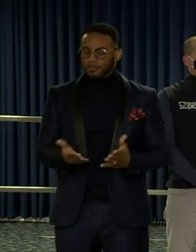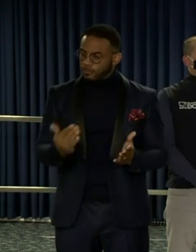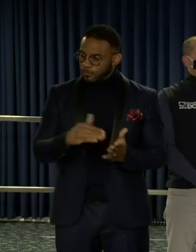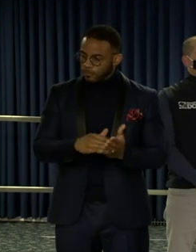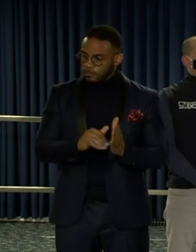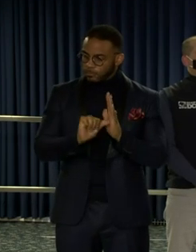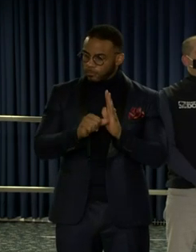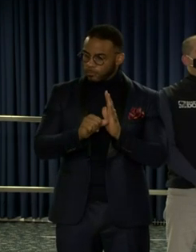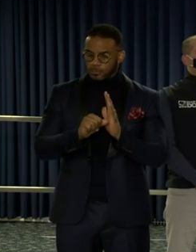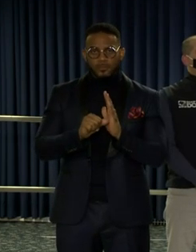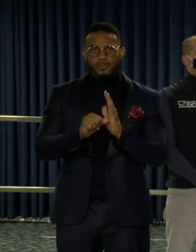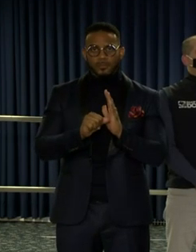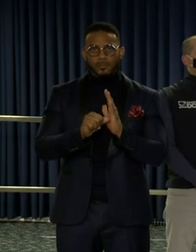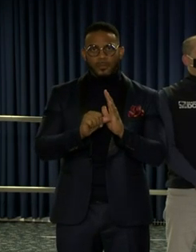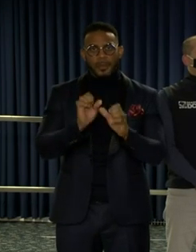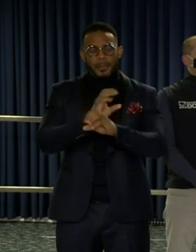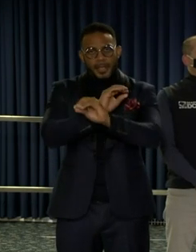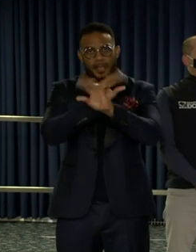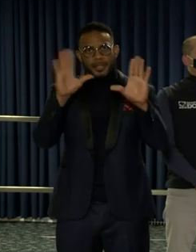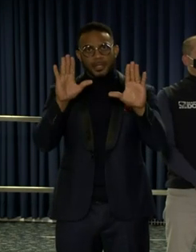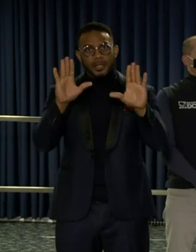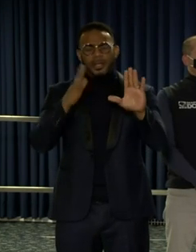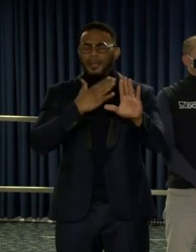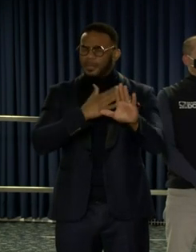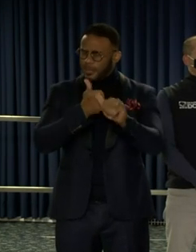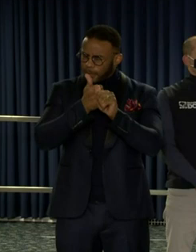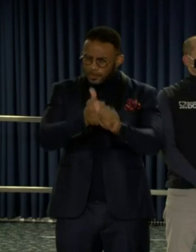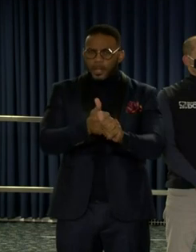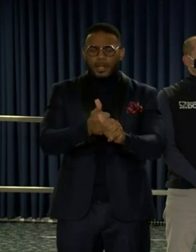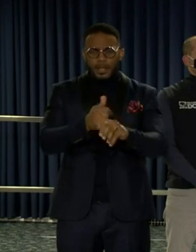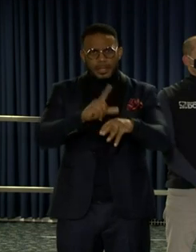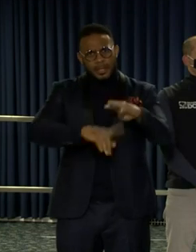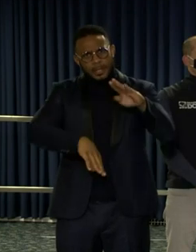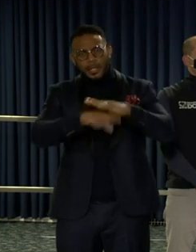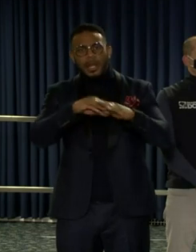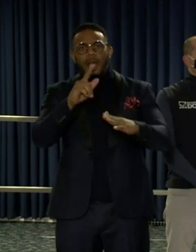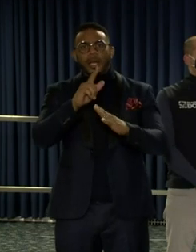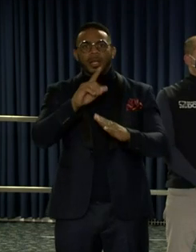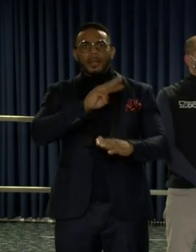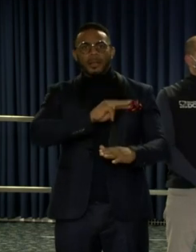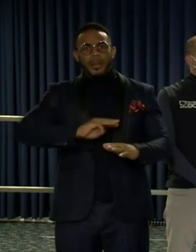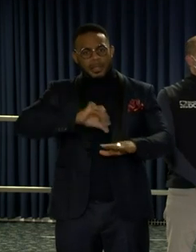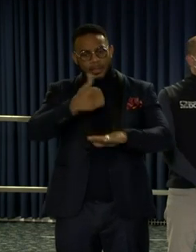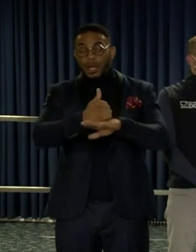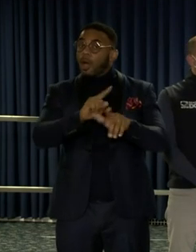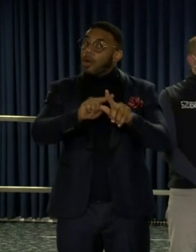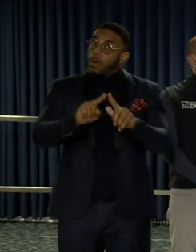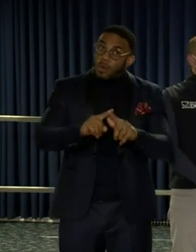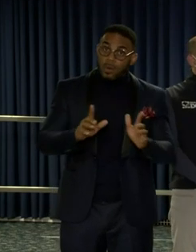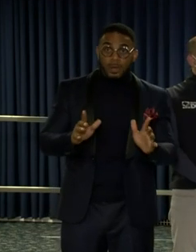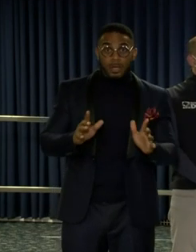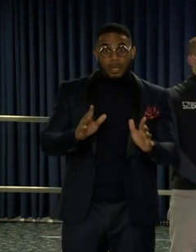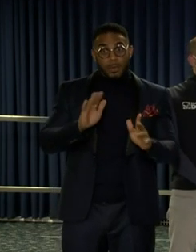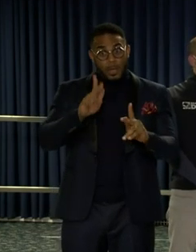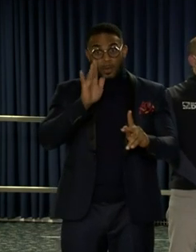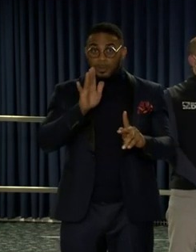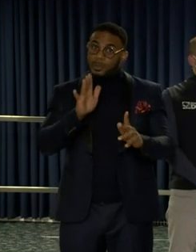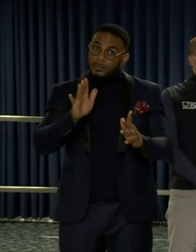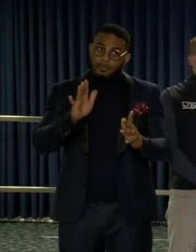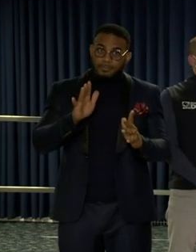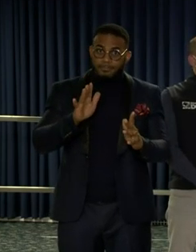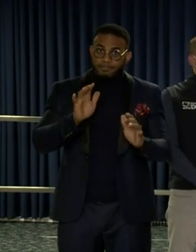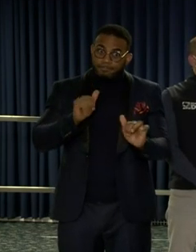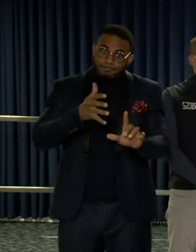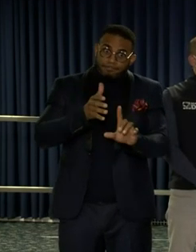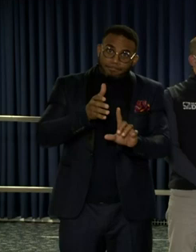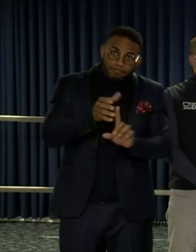Again, I want to reiterate and make it clear, please abide by the curfew that the mayor has set in place or people will be subject to